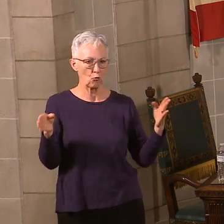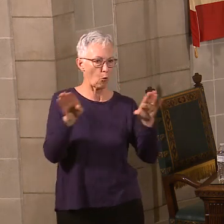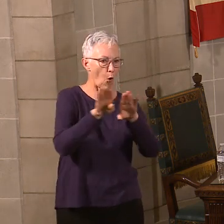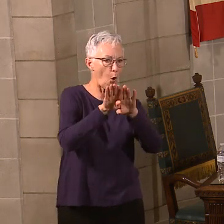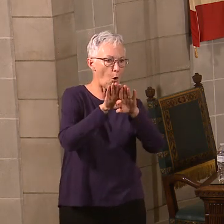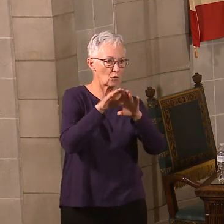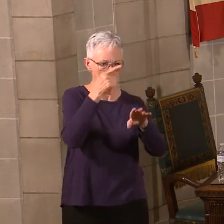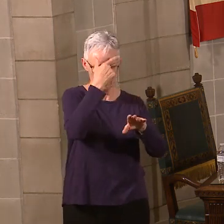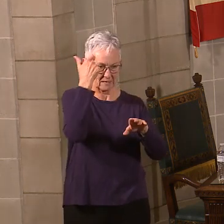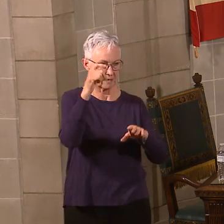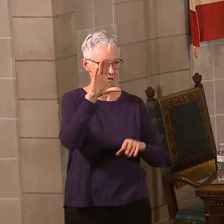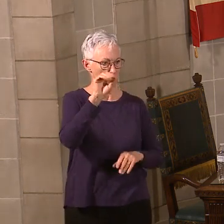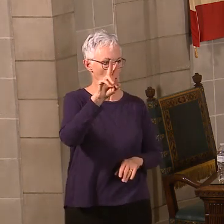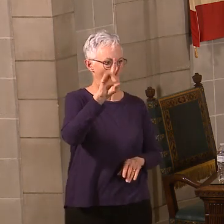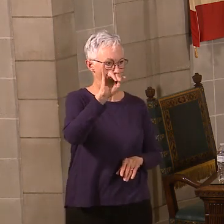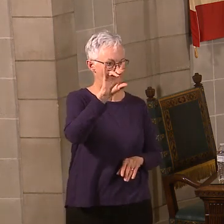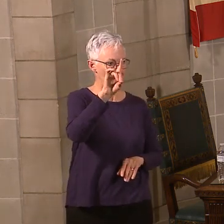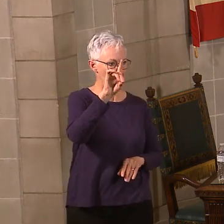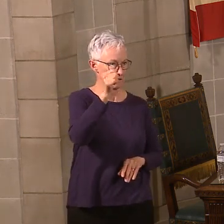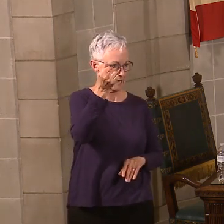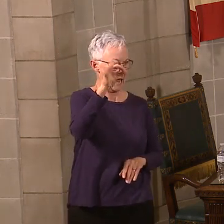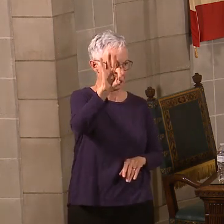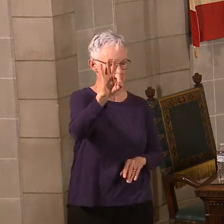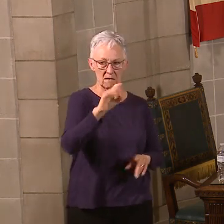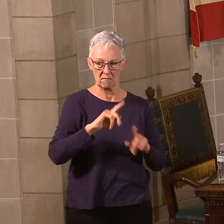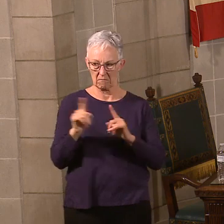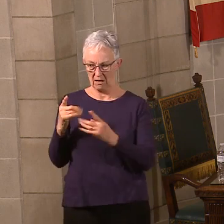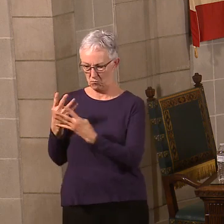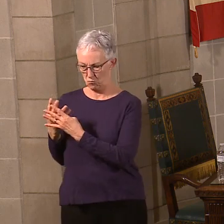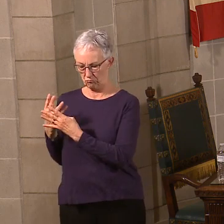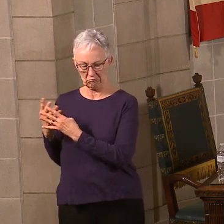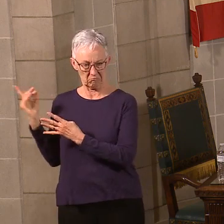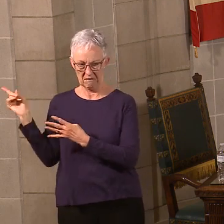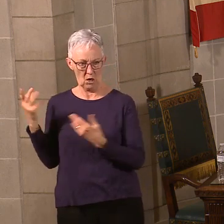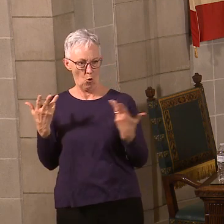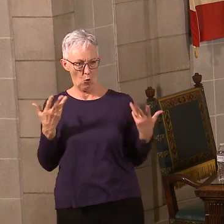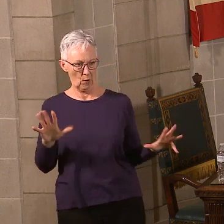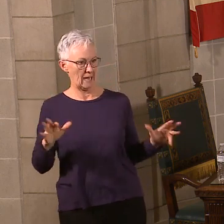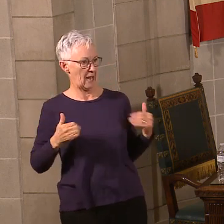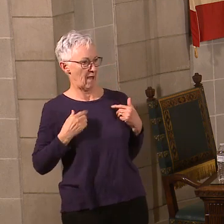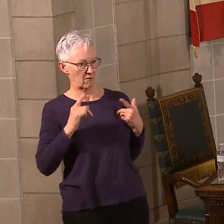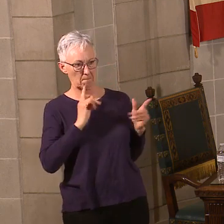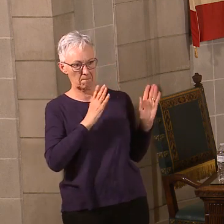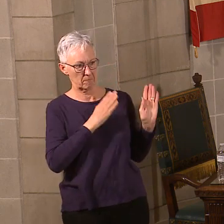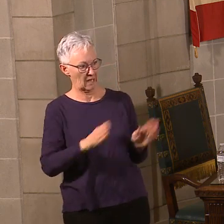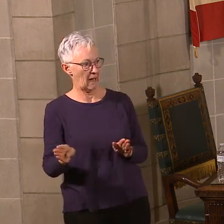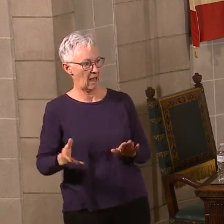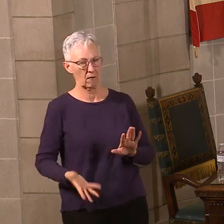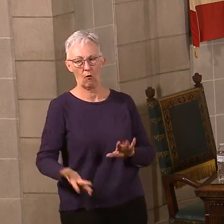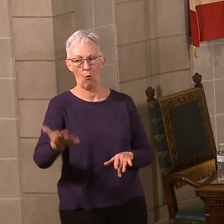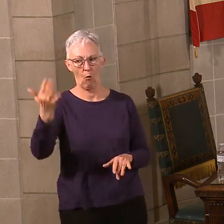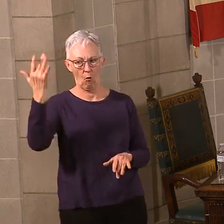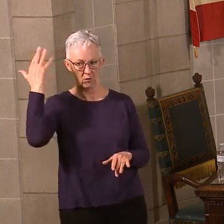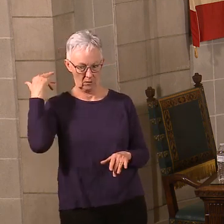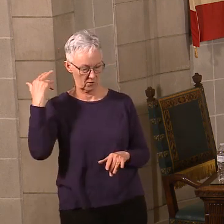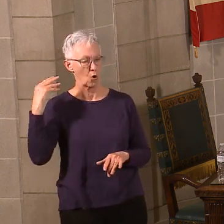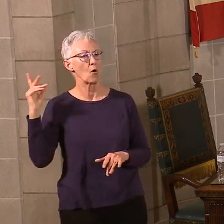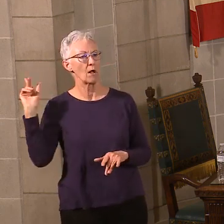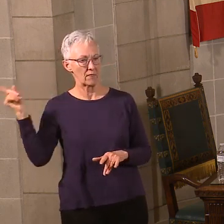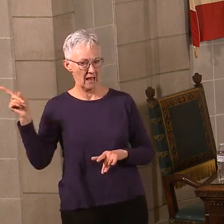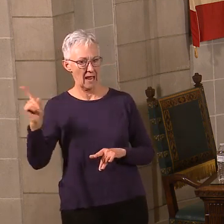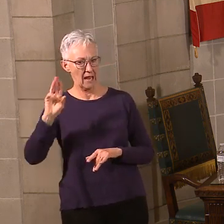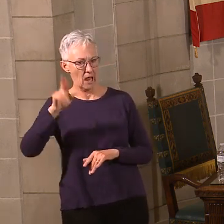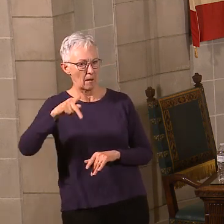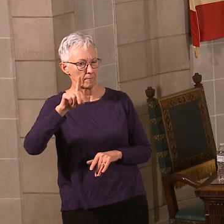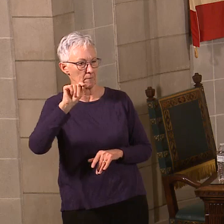that's just part of how we operate. So all those plans were in place. We asked them to update it about a month ago. And that's part of, again, how do you make